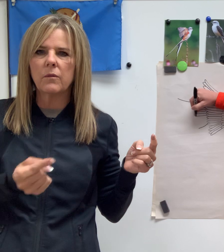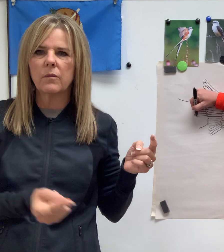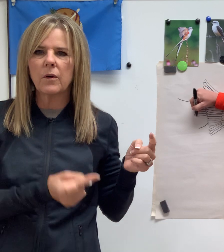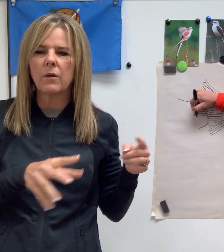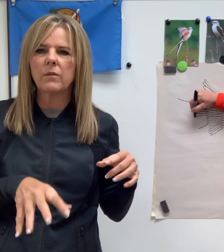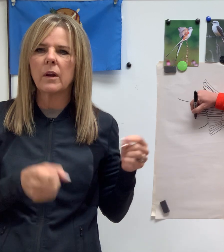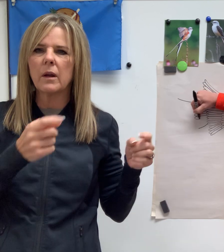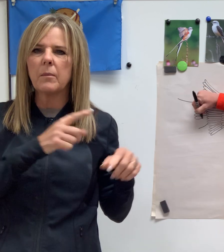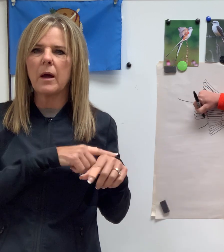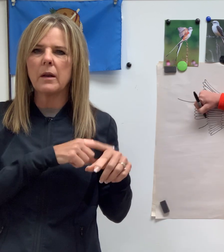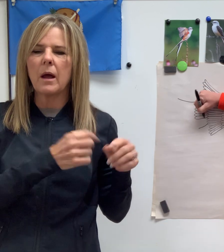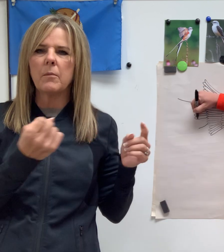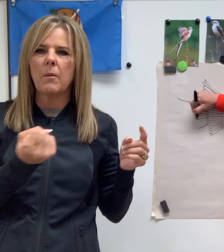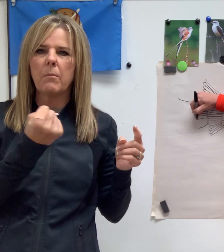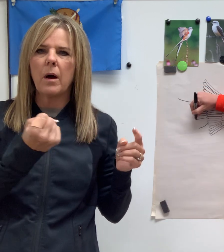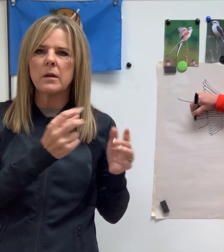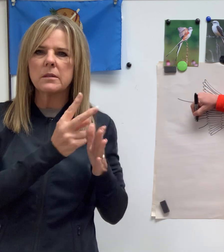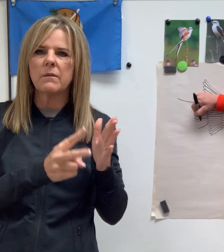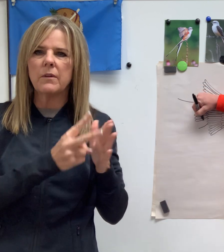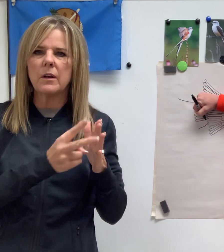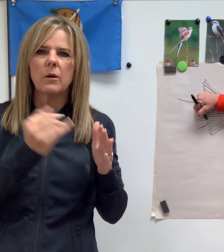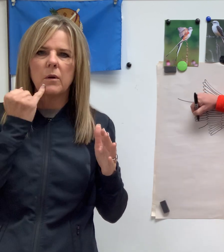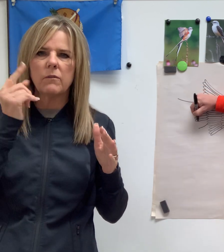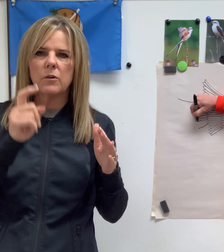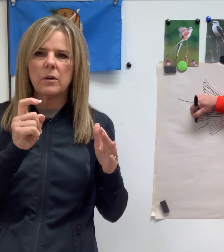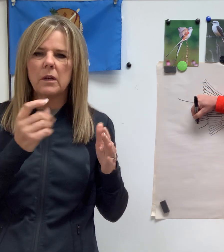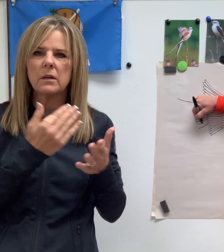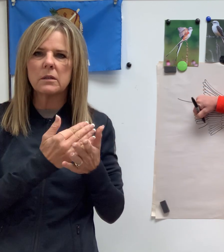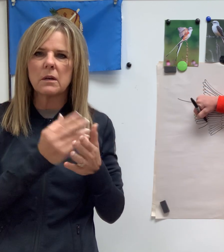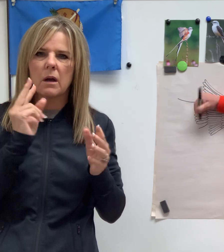taking my time. Pause the video if you need to.